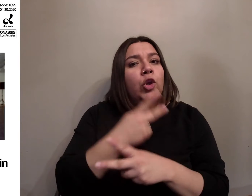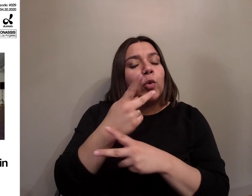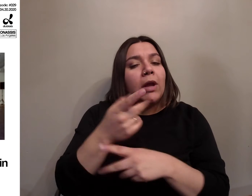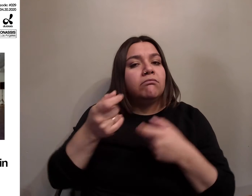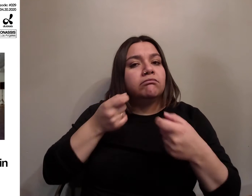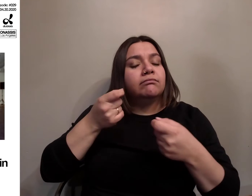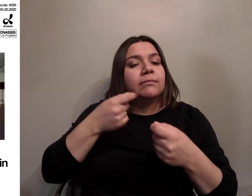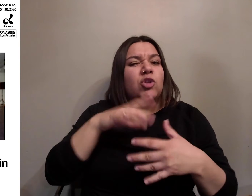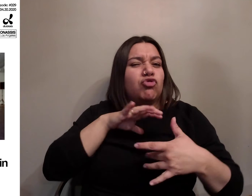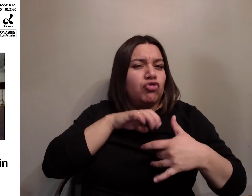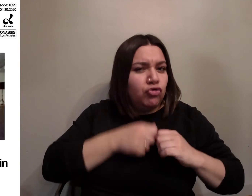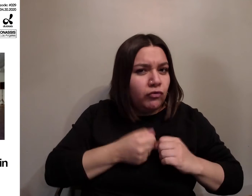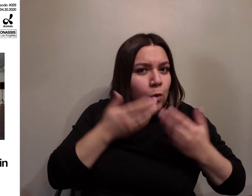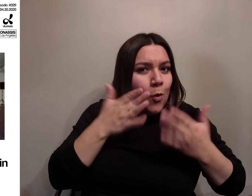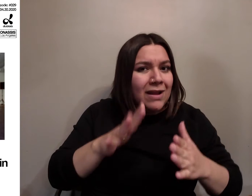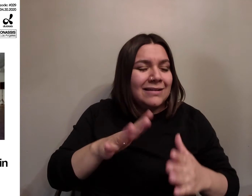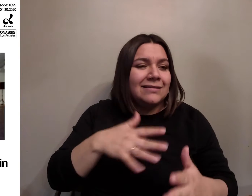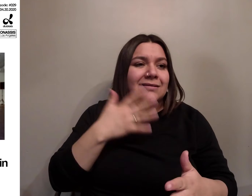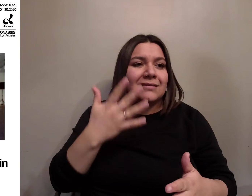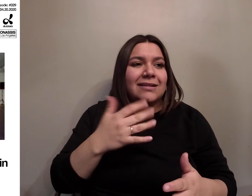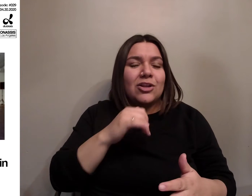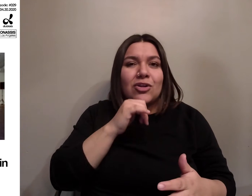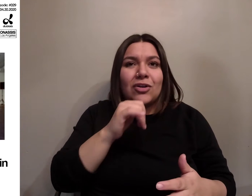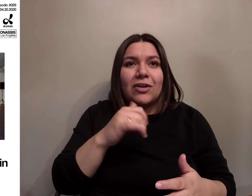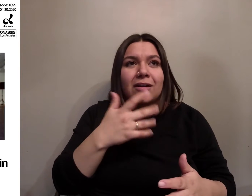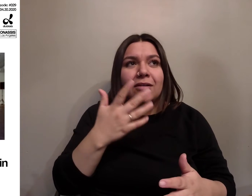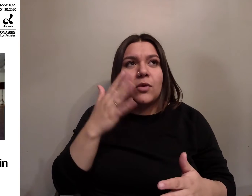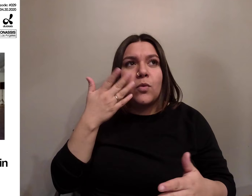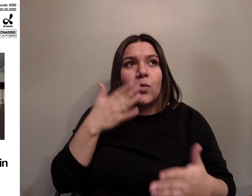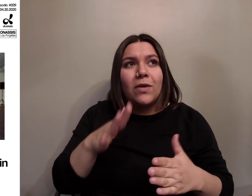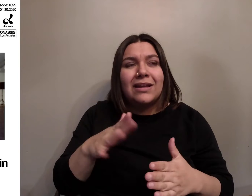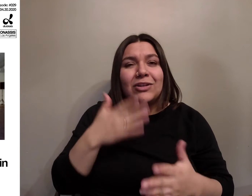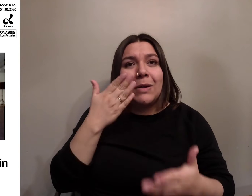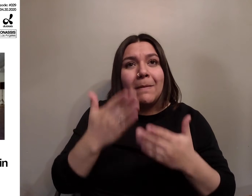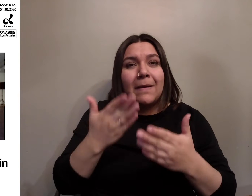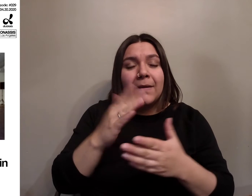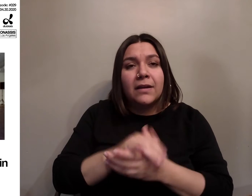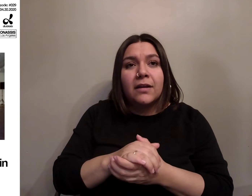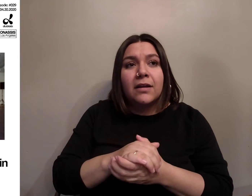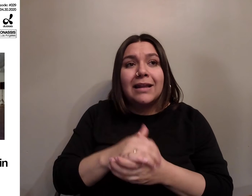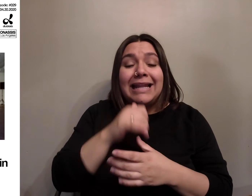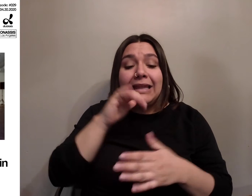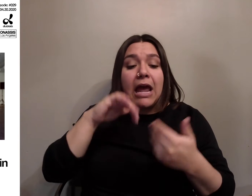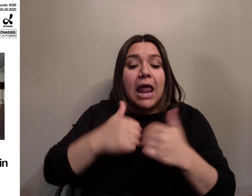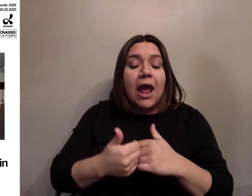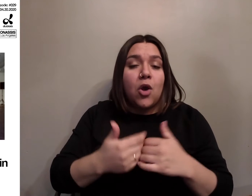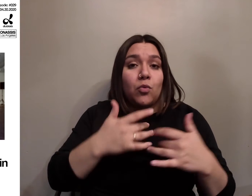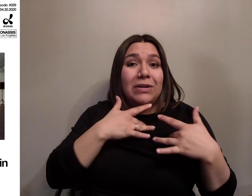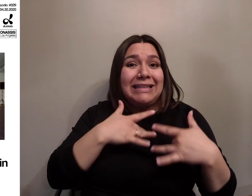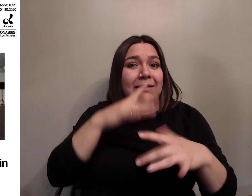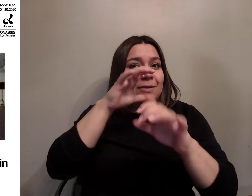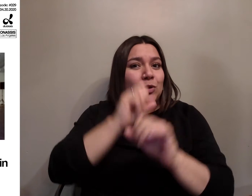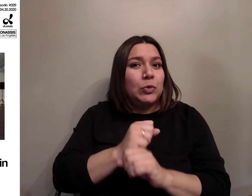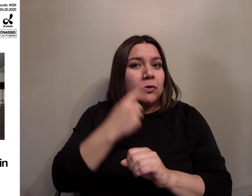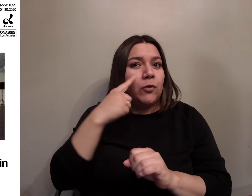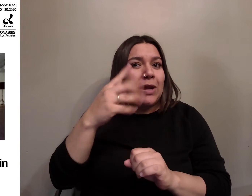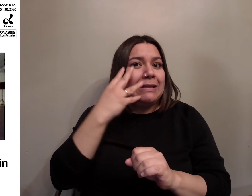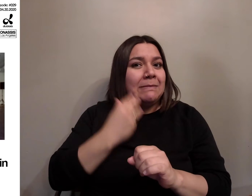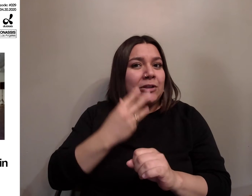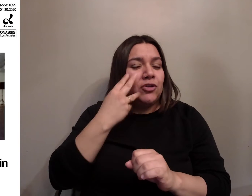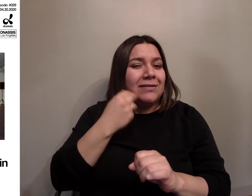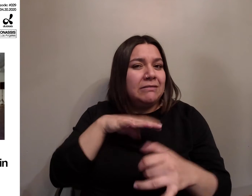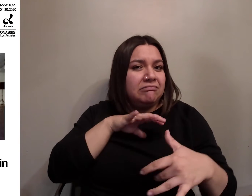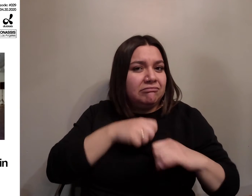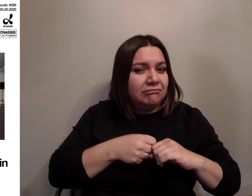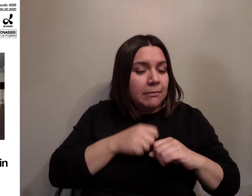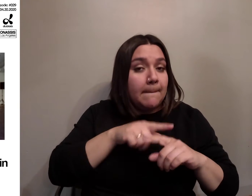our imagination together for alternative ways of experiencing these very challenging life moments.